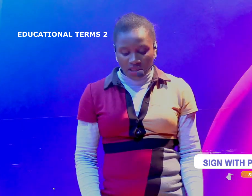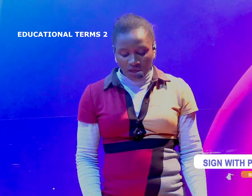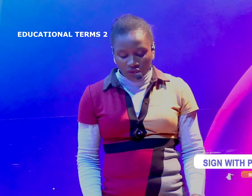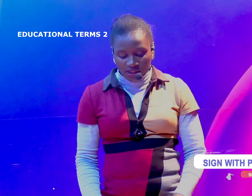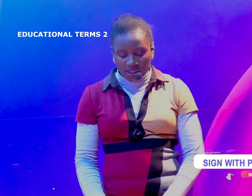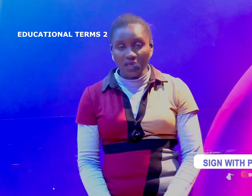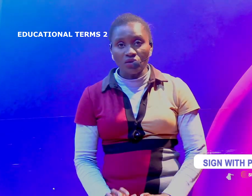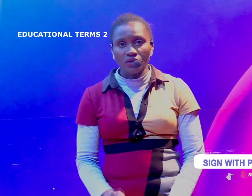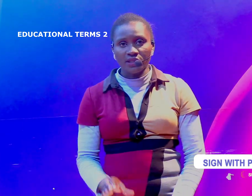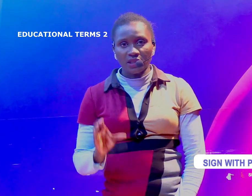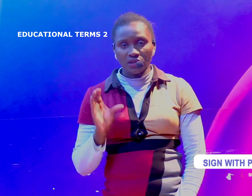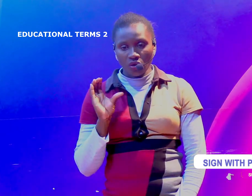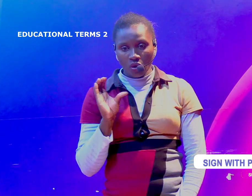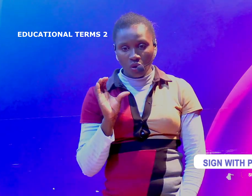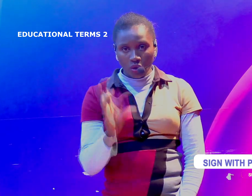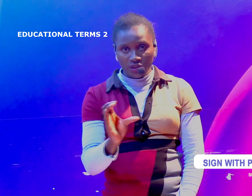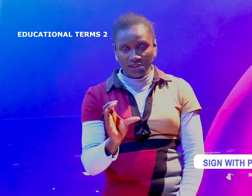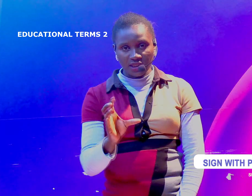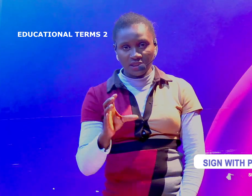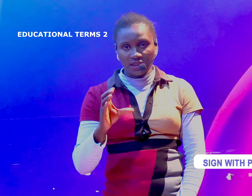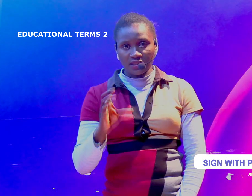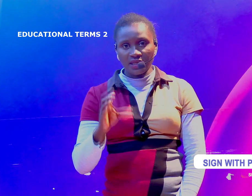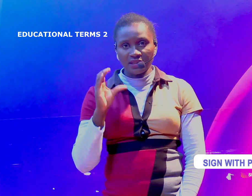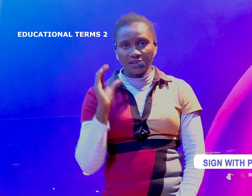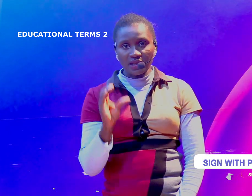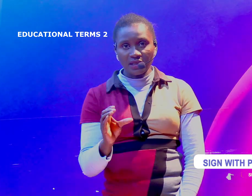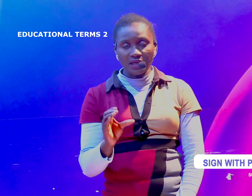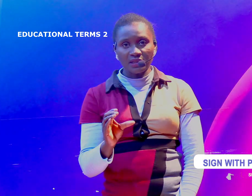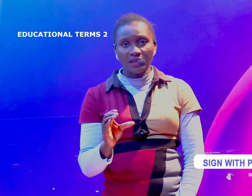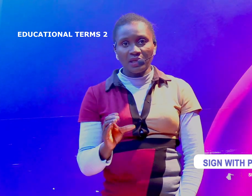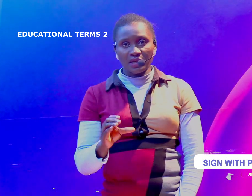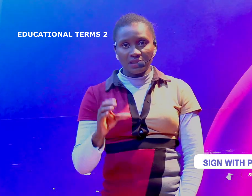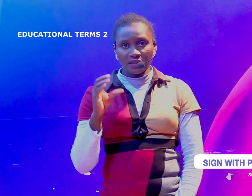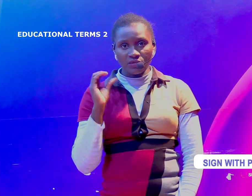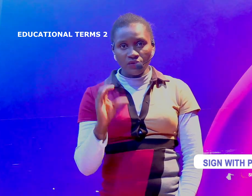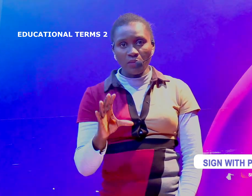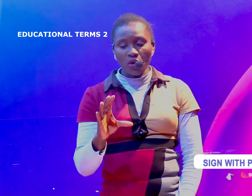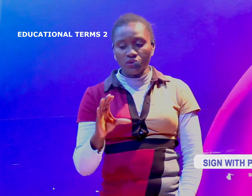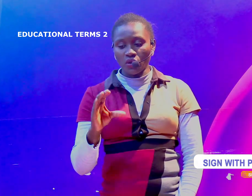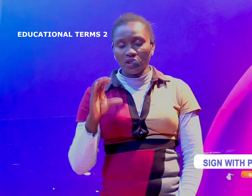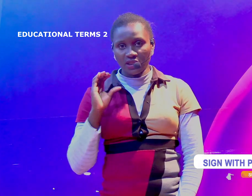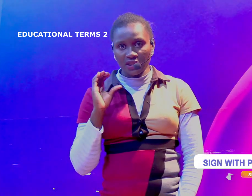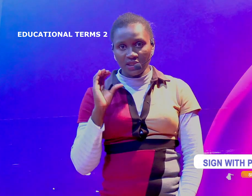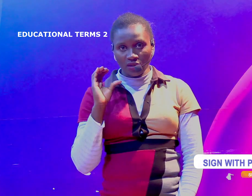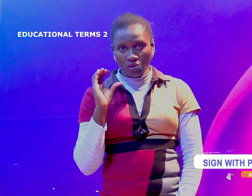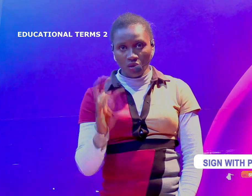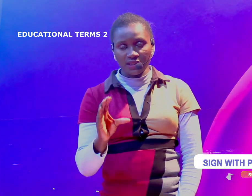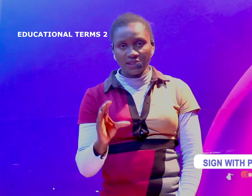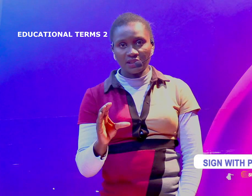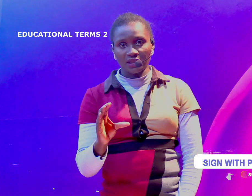we sign constant? So constant, it is just stagnant, it is immovable, so it is just constant. it